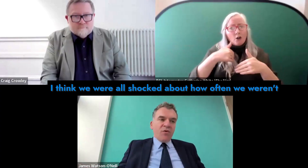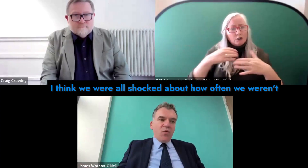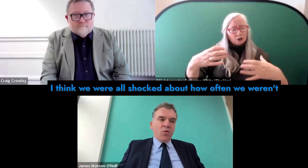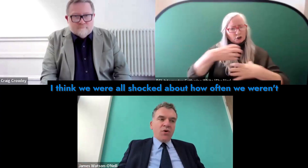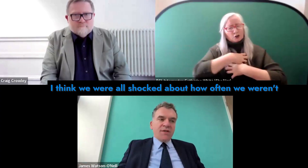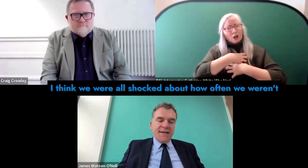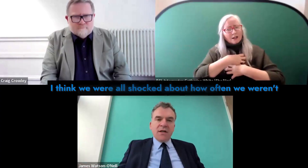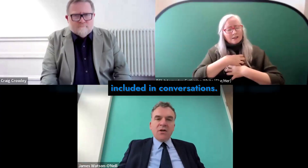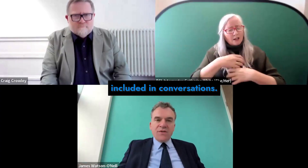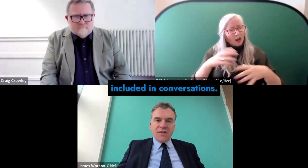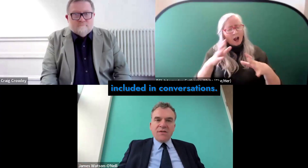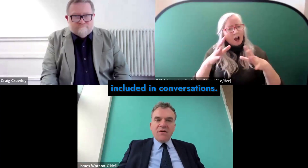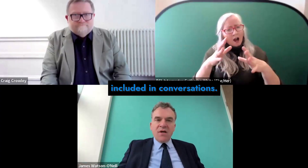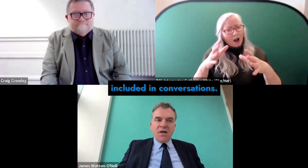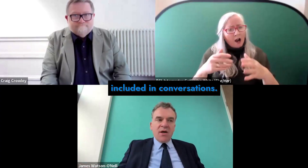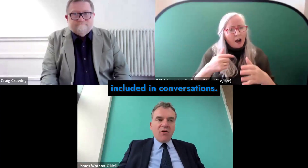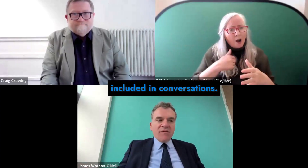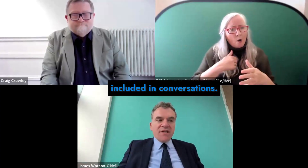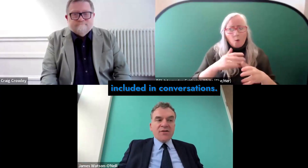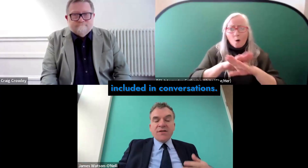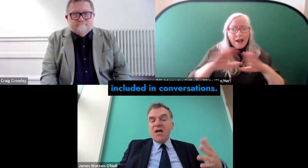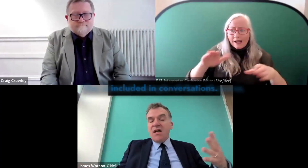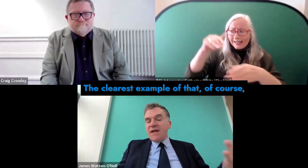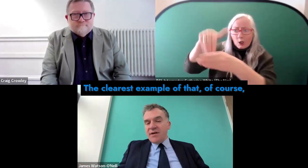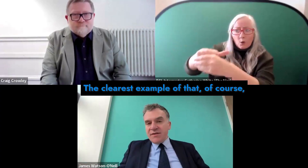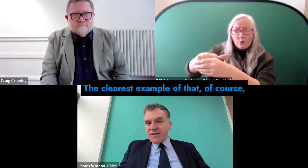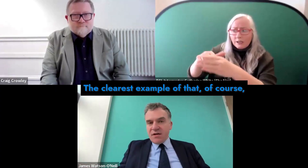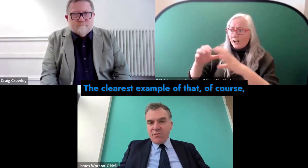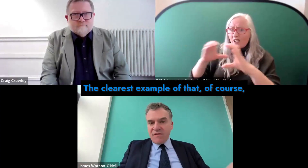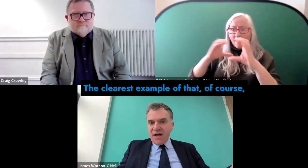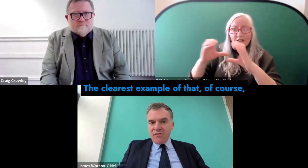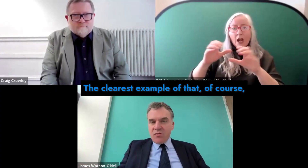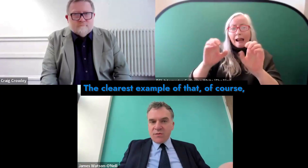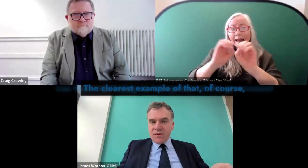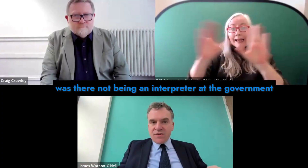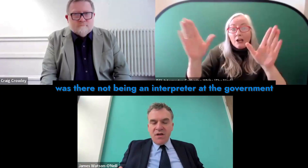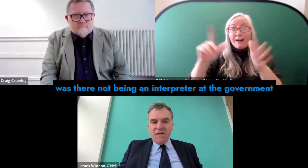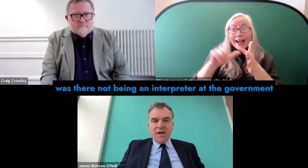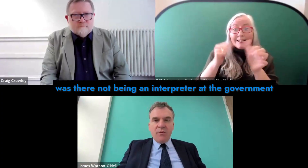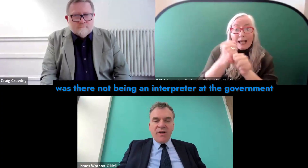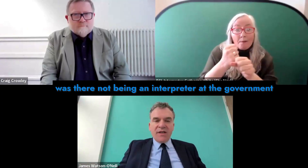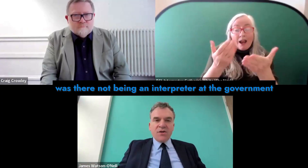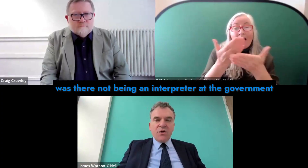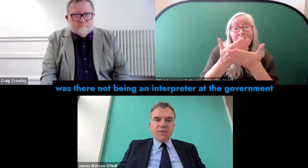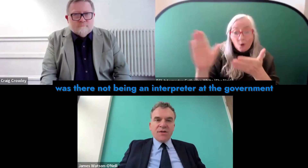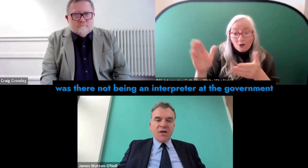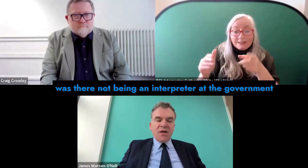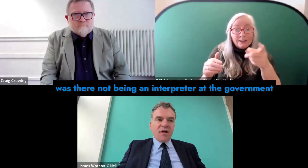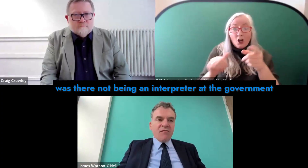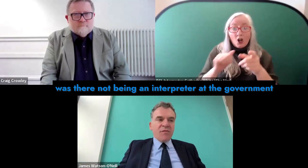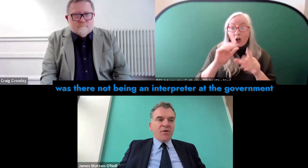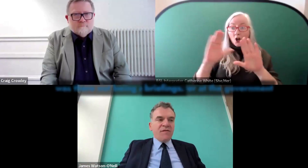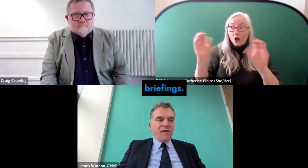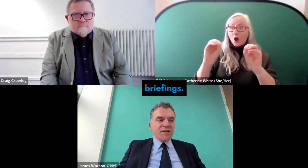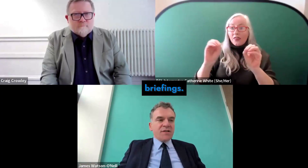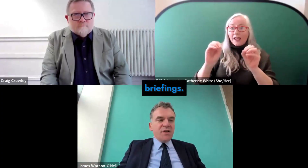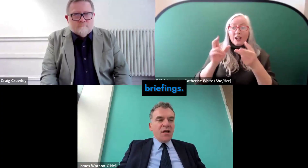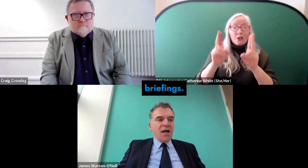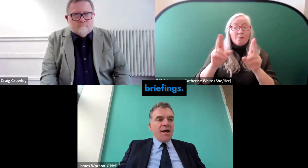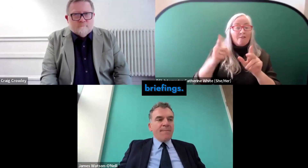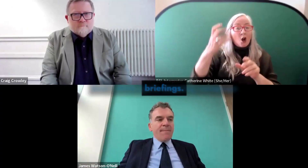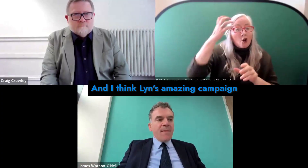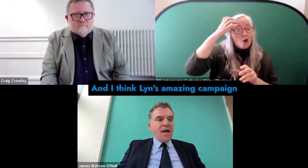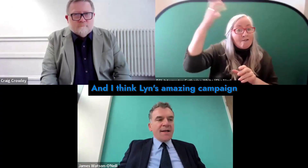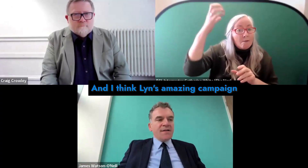how often we weren't included in conversations. The clearest example of that, of course, was there not being an interpreter at the government